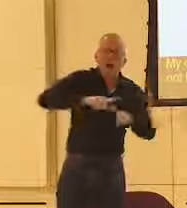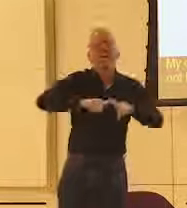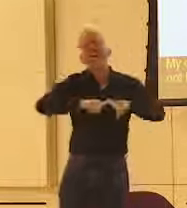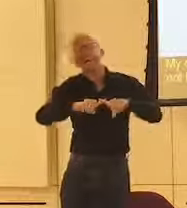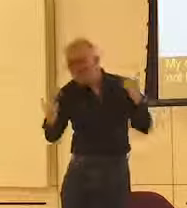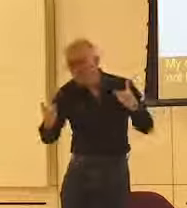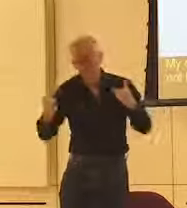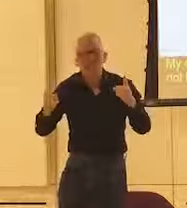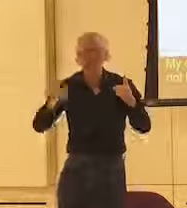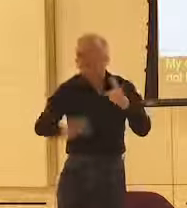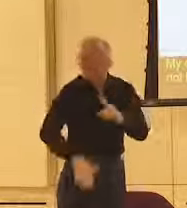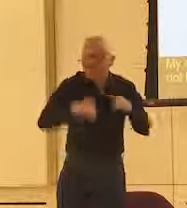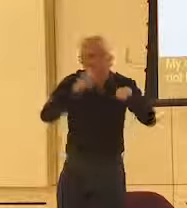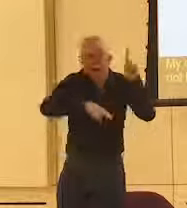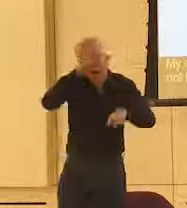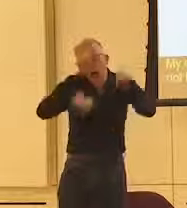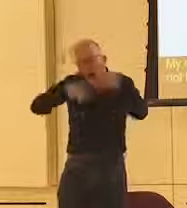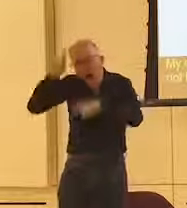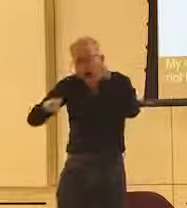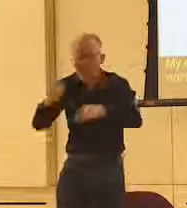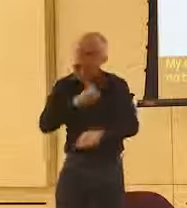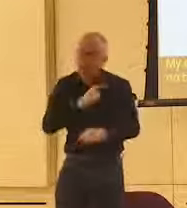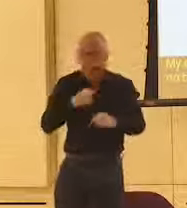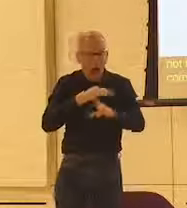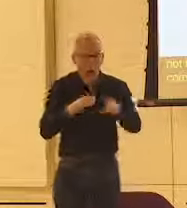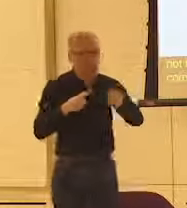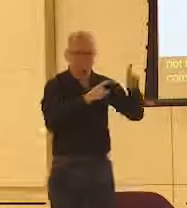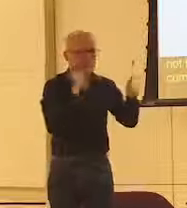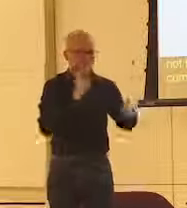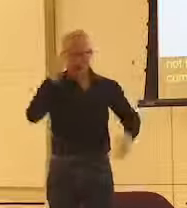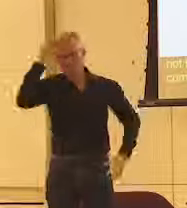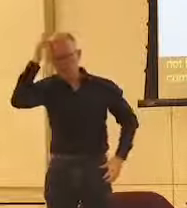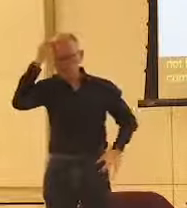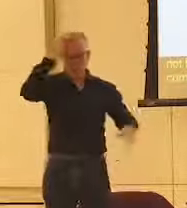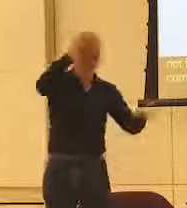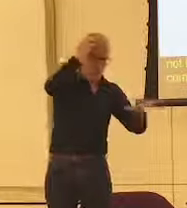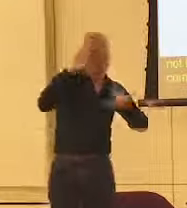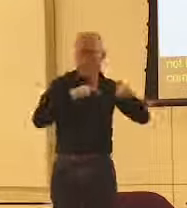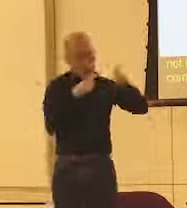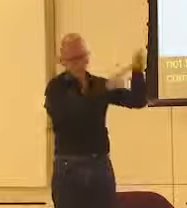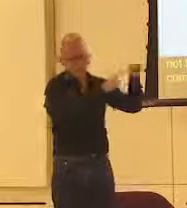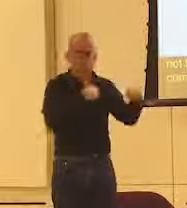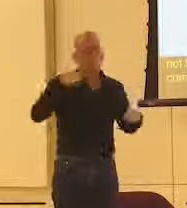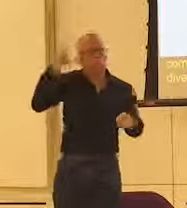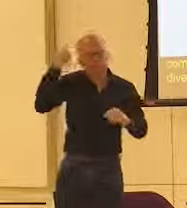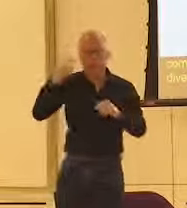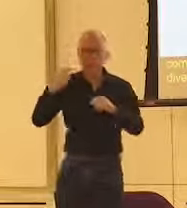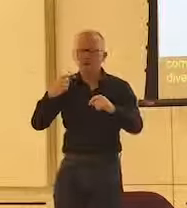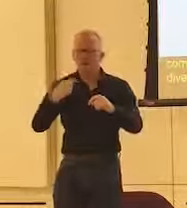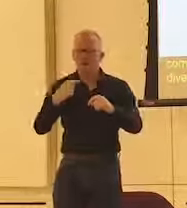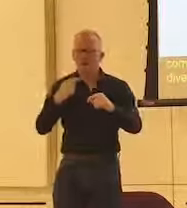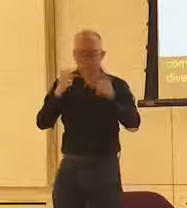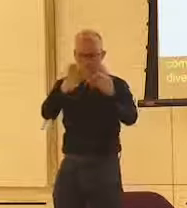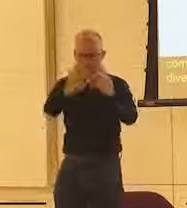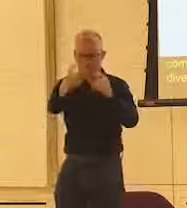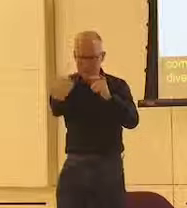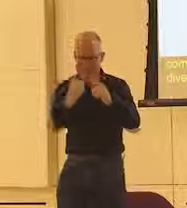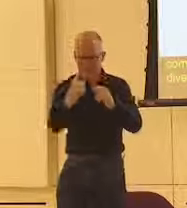everybody comes around with different needs, and there's a great diversity of situation and needs, and I don't want to put